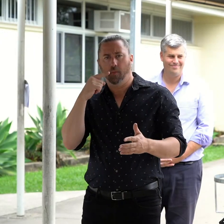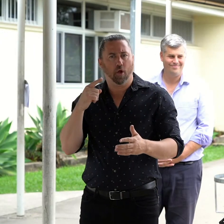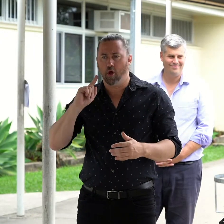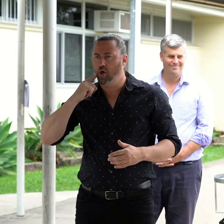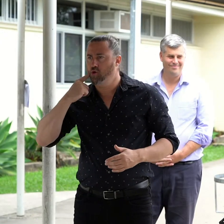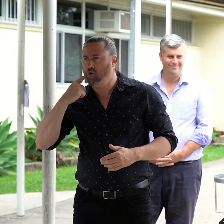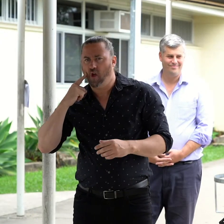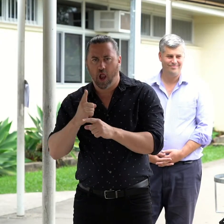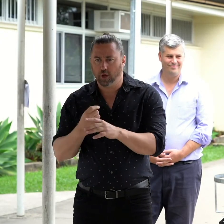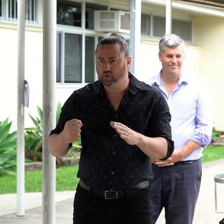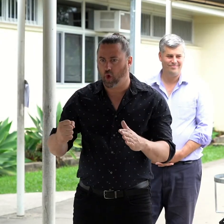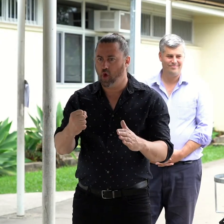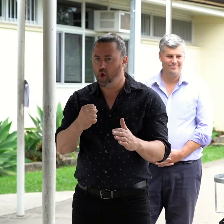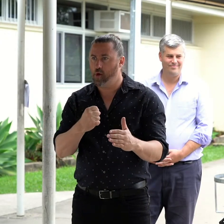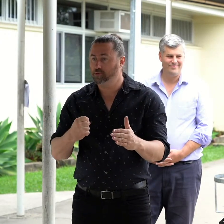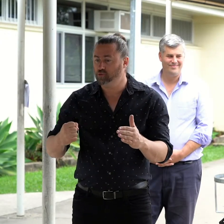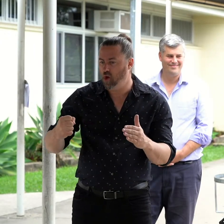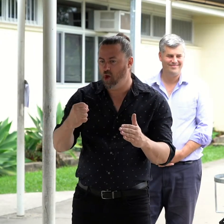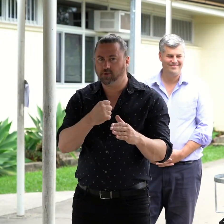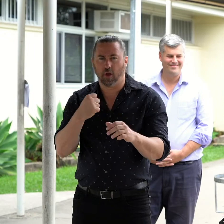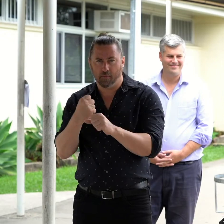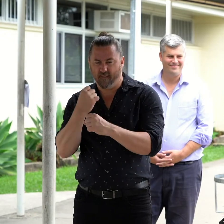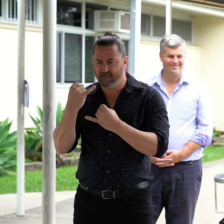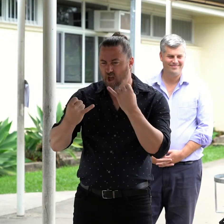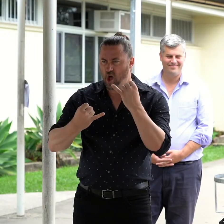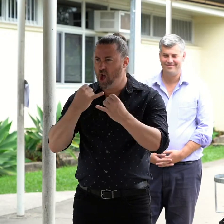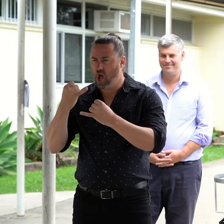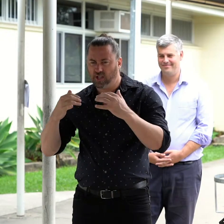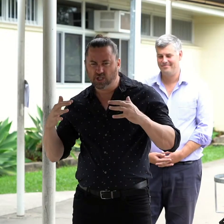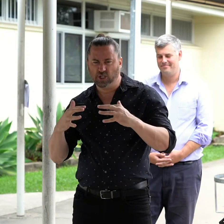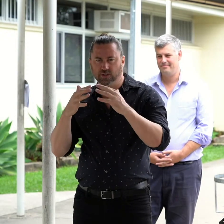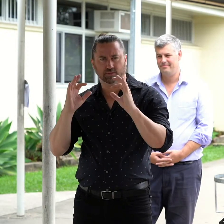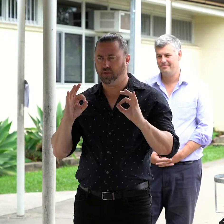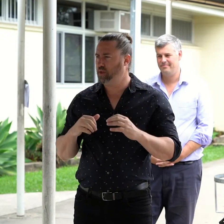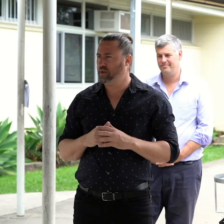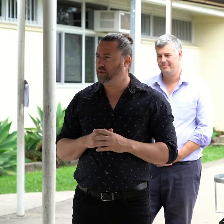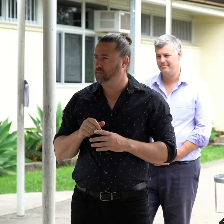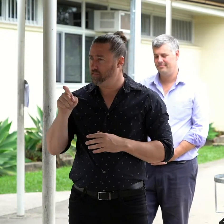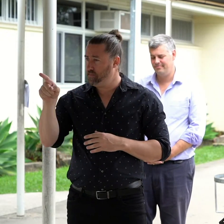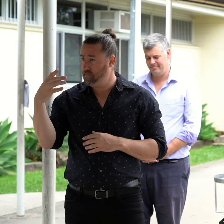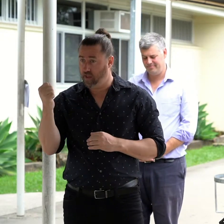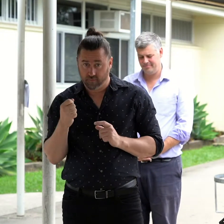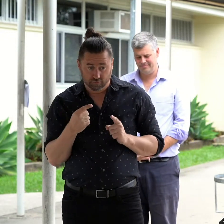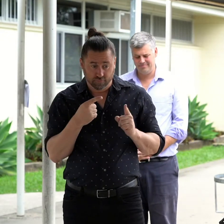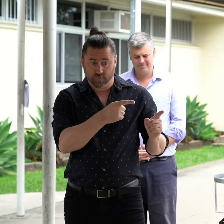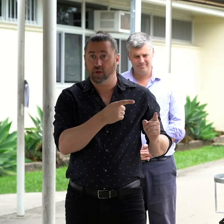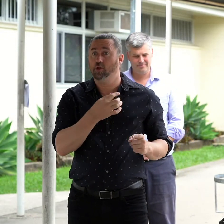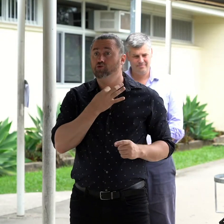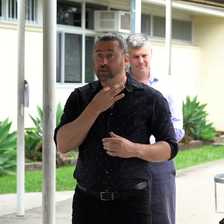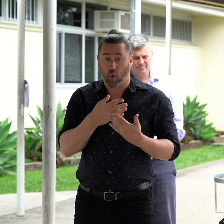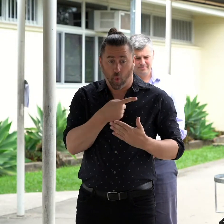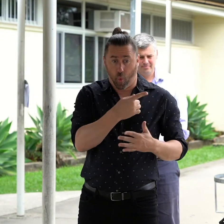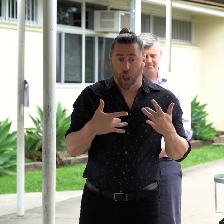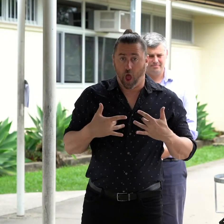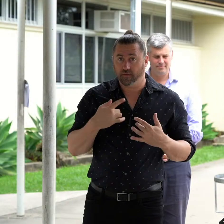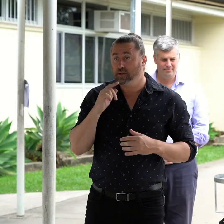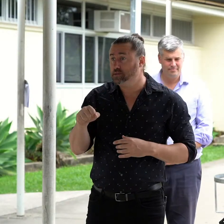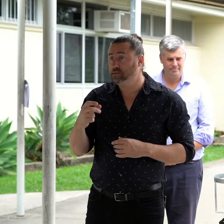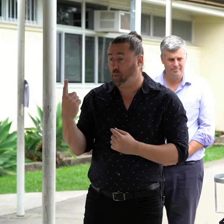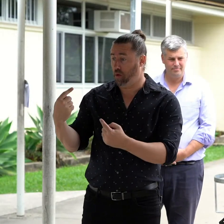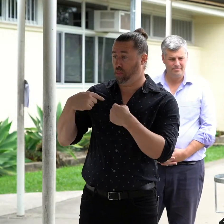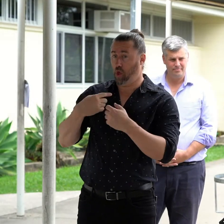or inciting violence in any way whatsoever. Have you been the target of any of those threats yourself? I have. Can you